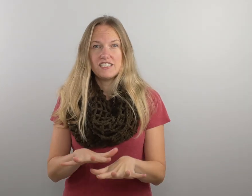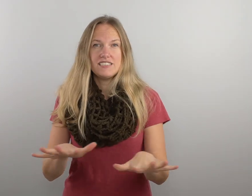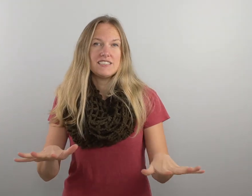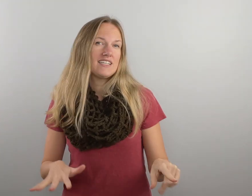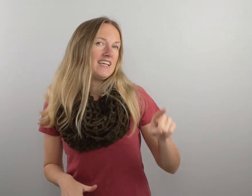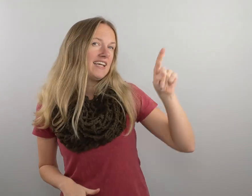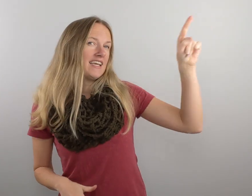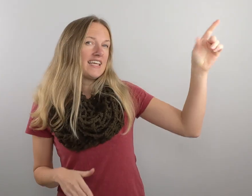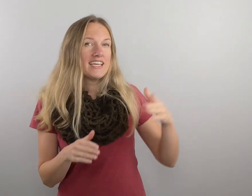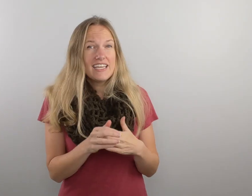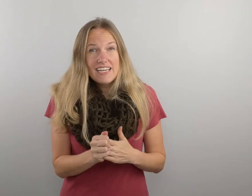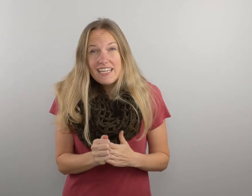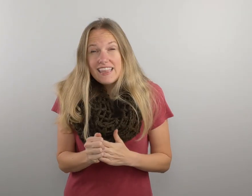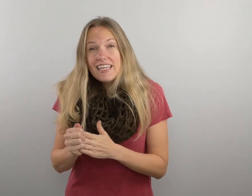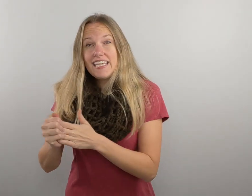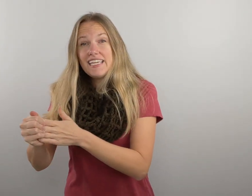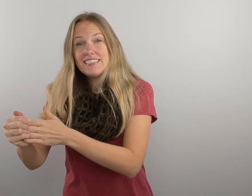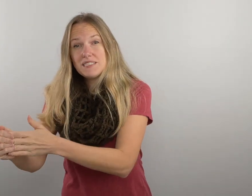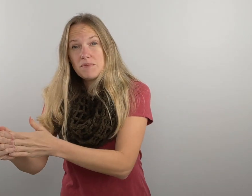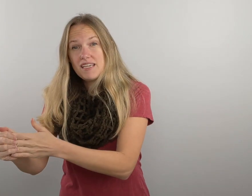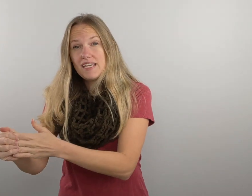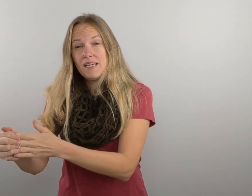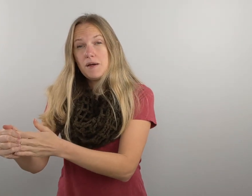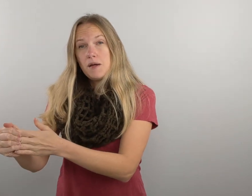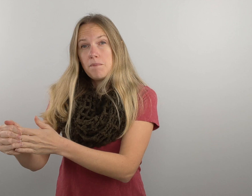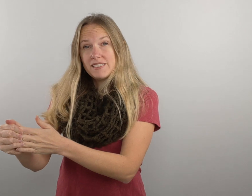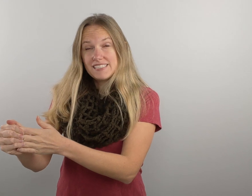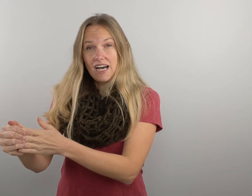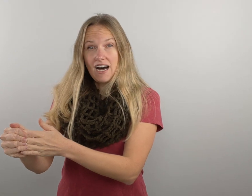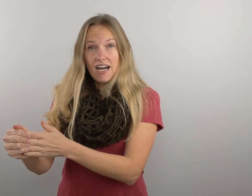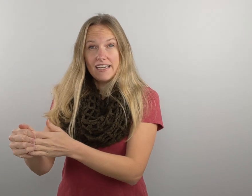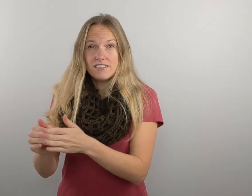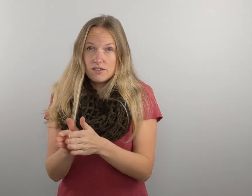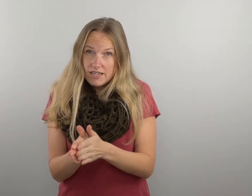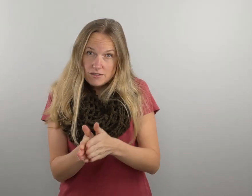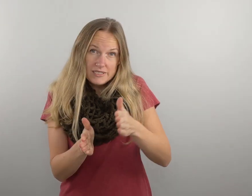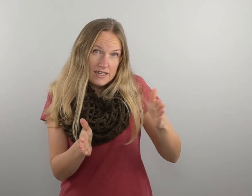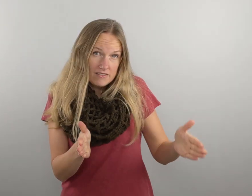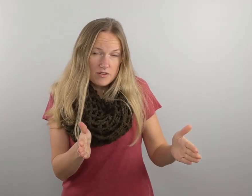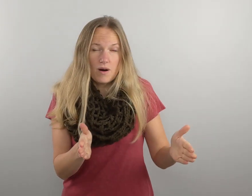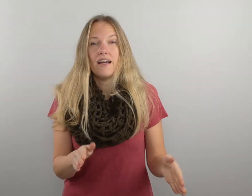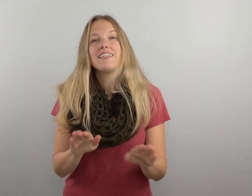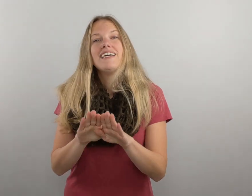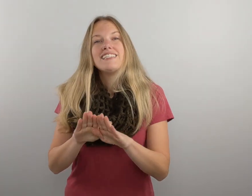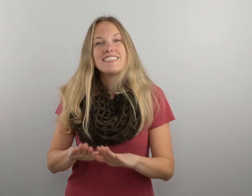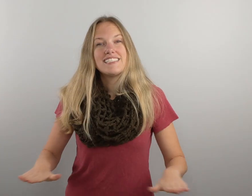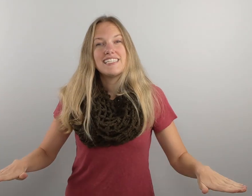pastures. He leads me beside, so you can do beside if you want,